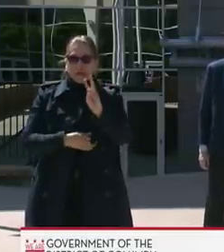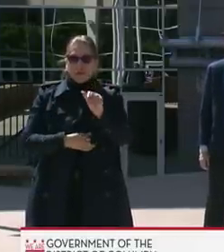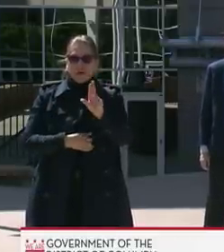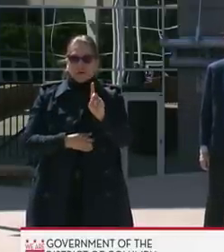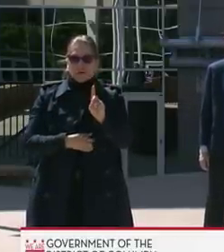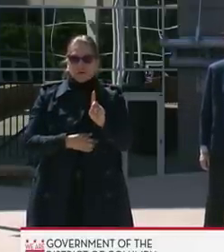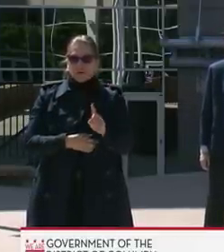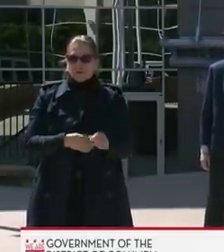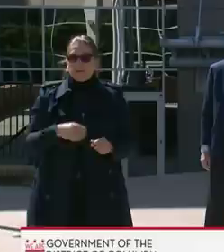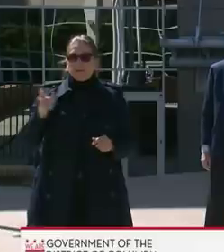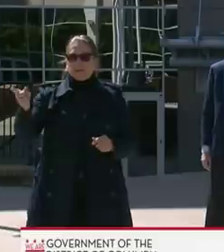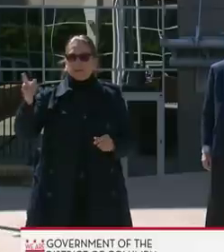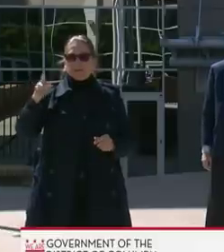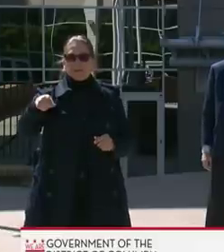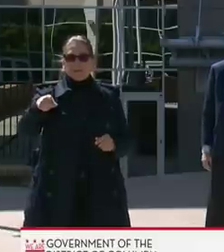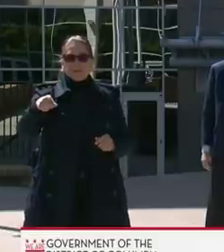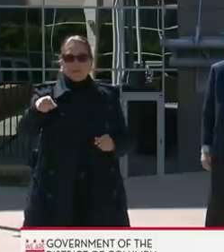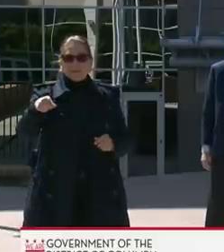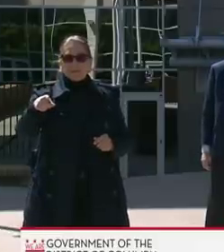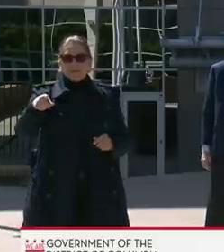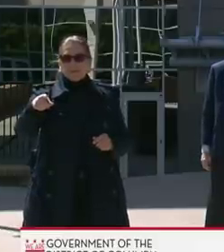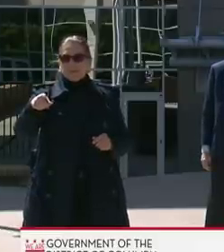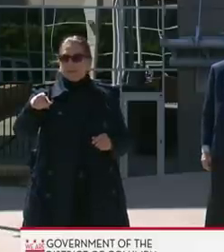I'm sorry, I must be a misunderstanding.